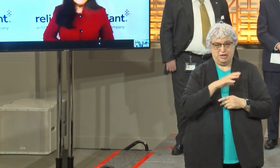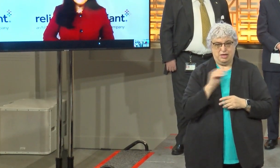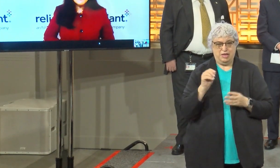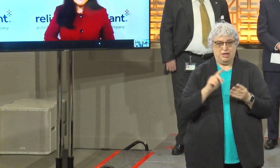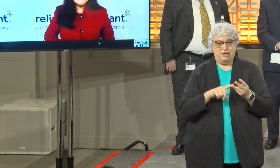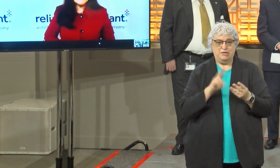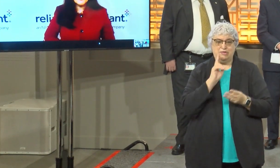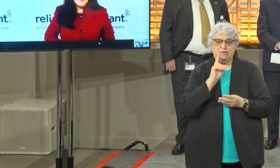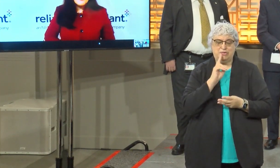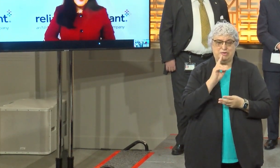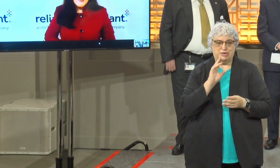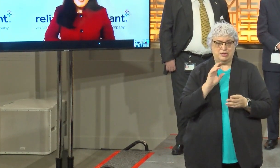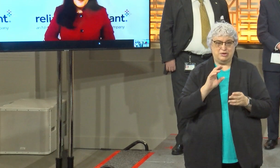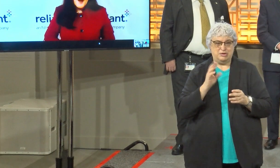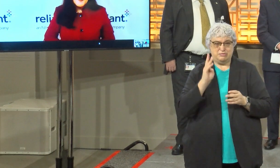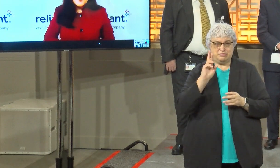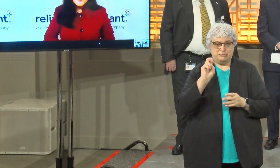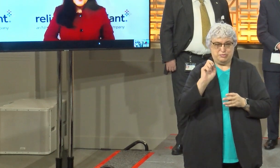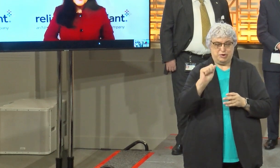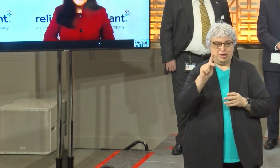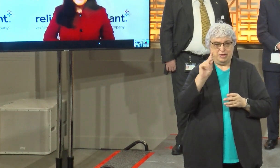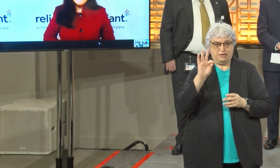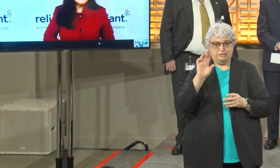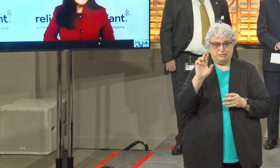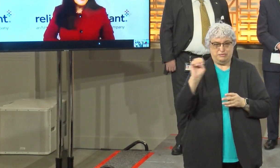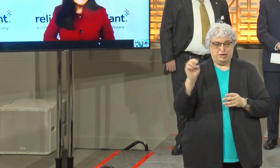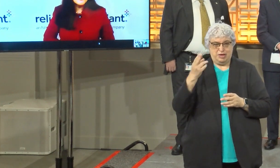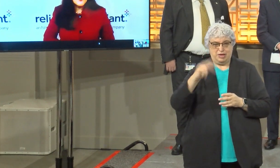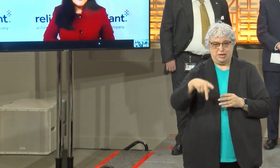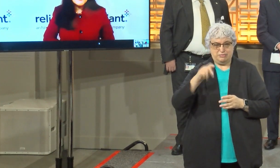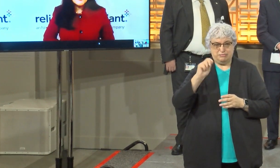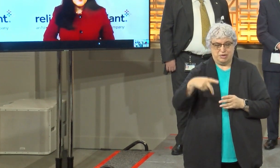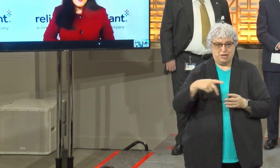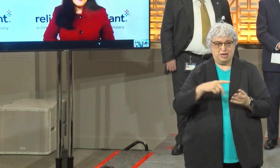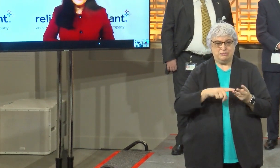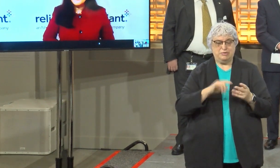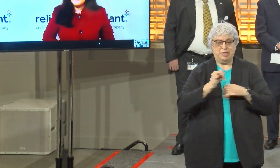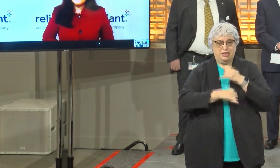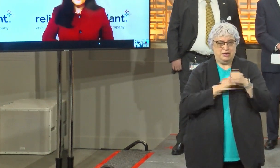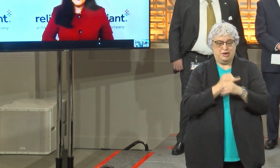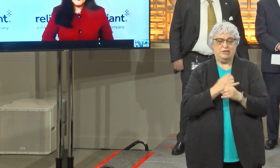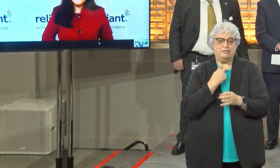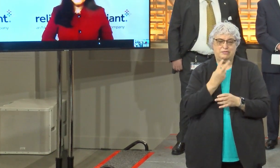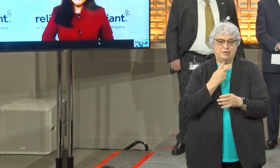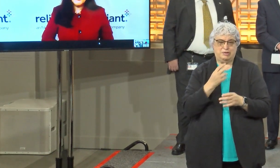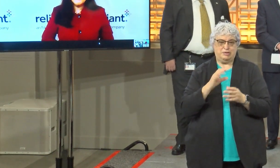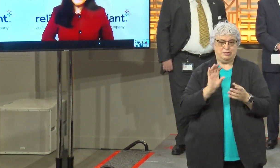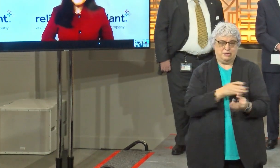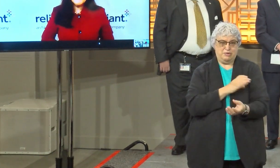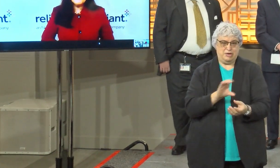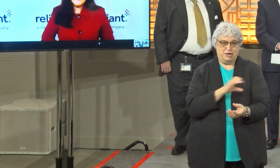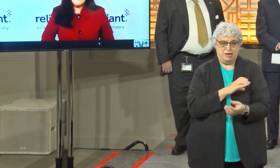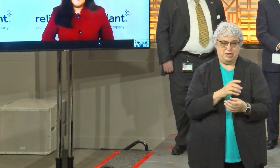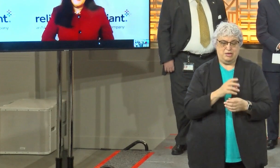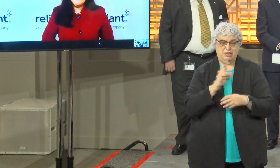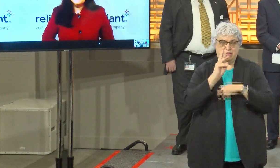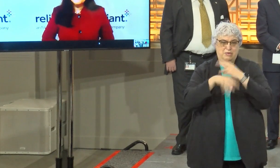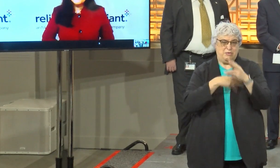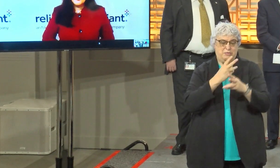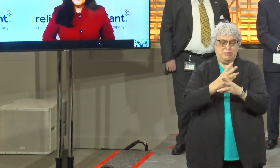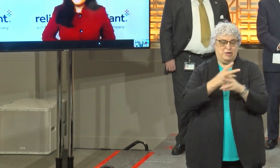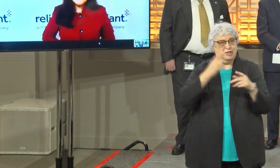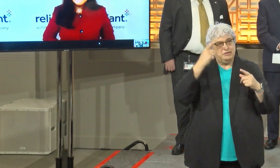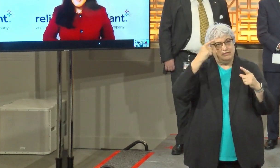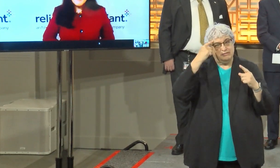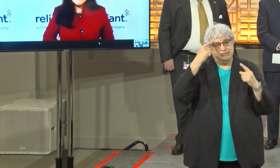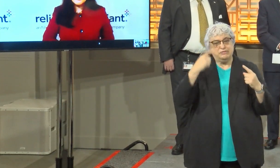as Houston's Break Free Hip Hop School, International Voices Choir, and the world-renowned Houston Ballet.